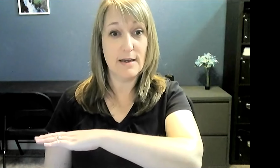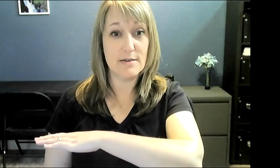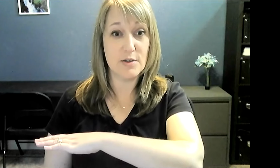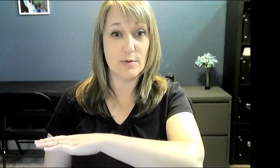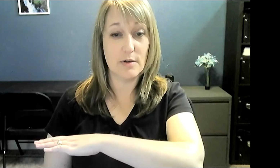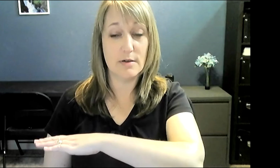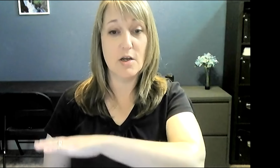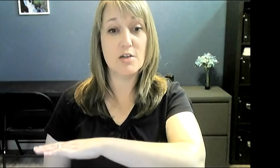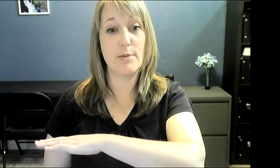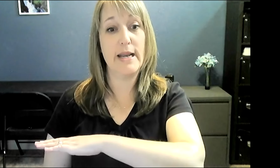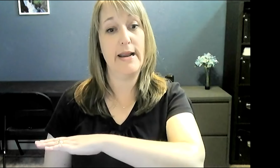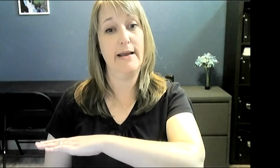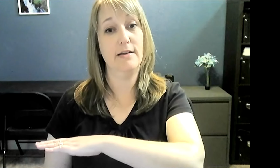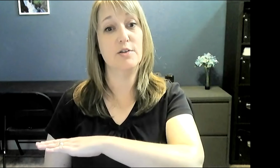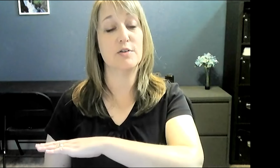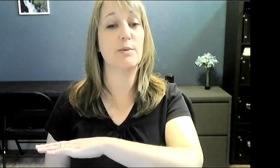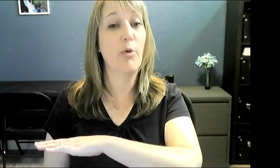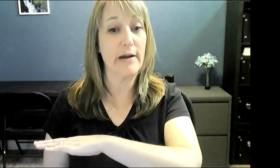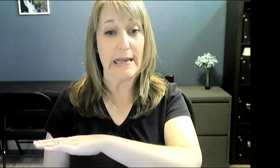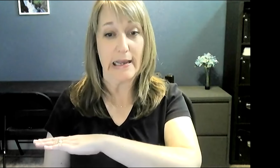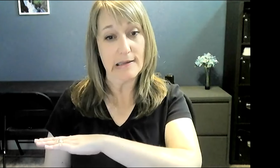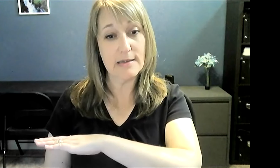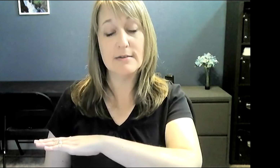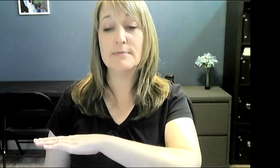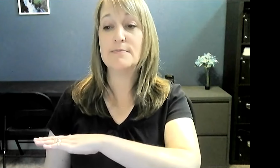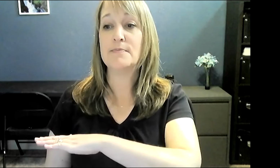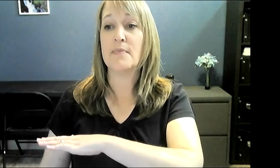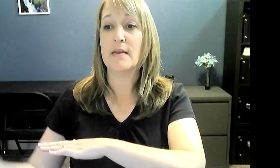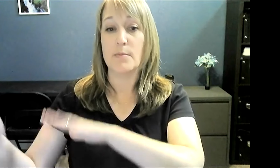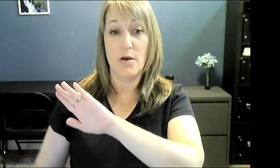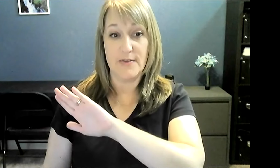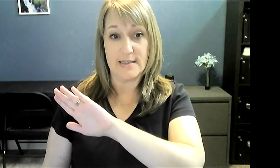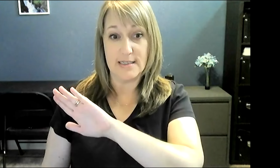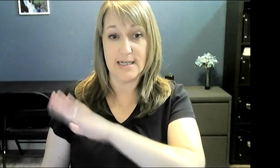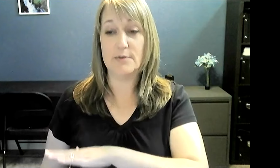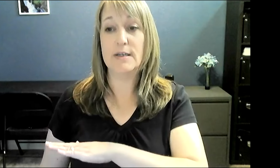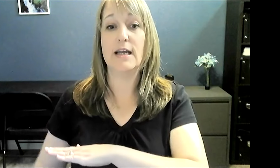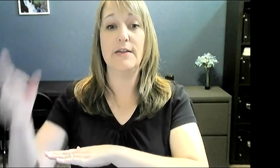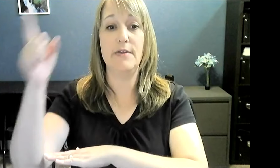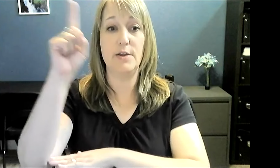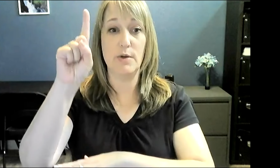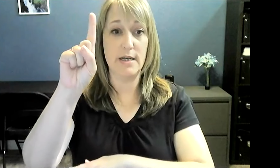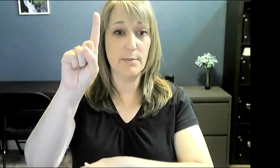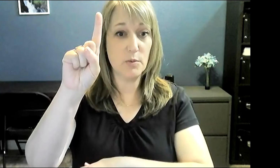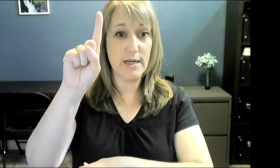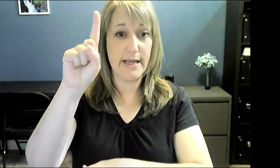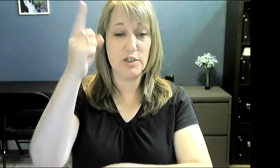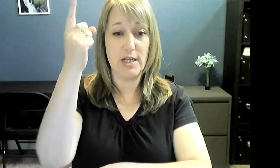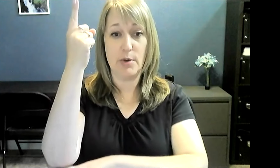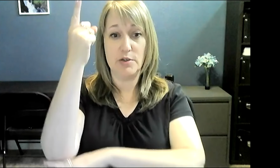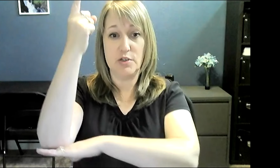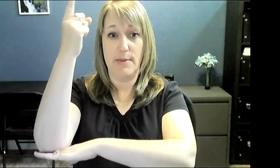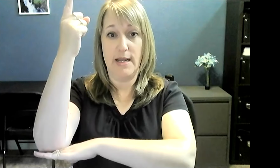as your non-dominant hand, your supporting hand, palm facing down. And then you want a number one hand shape on your dominant